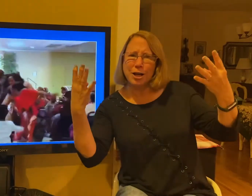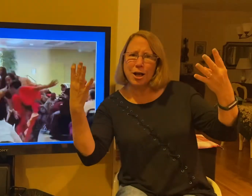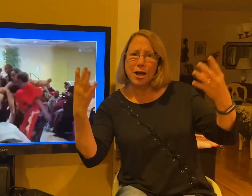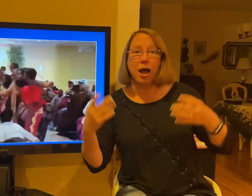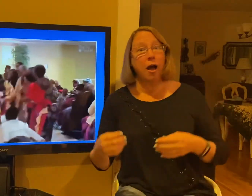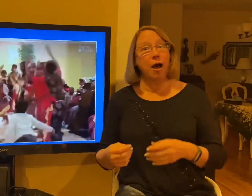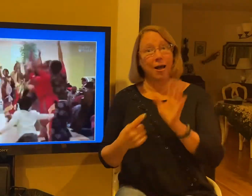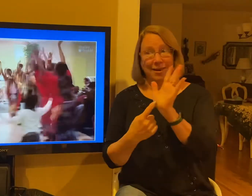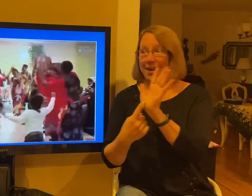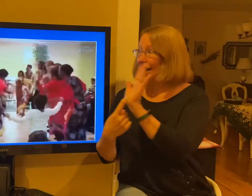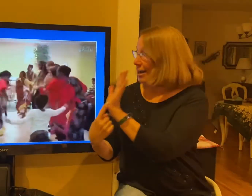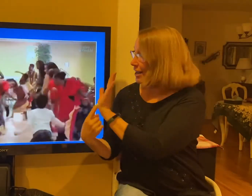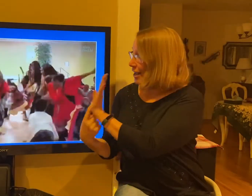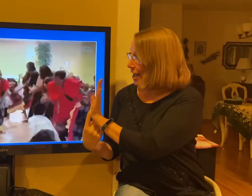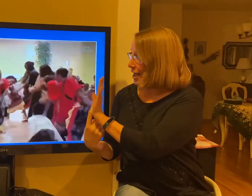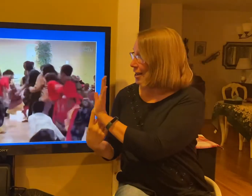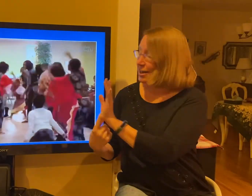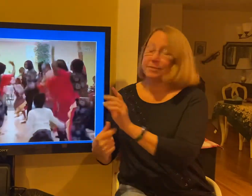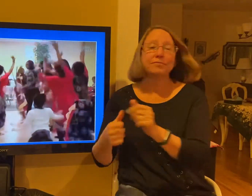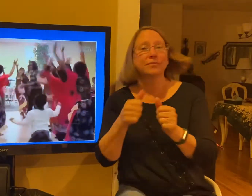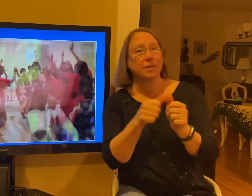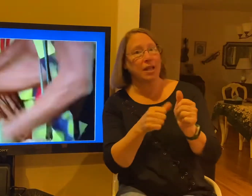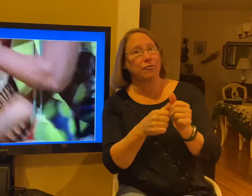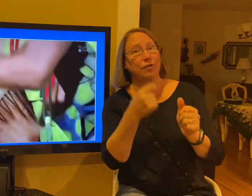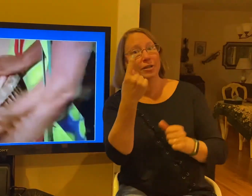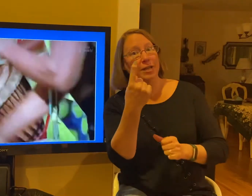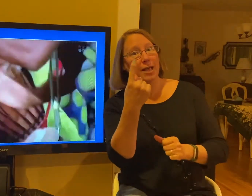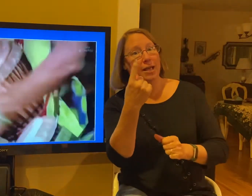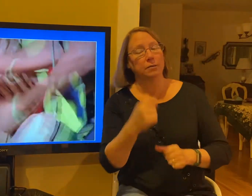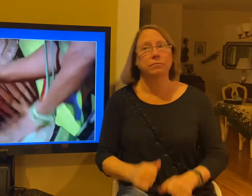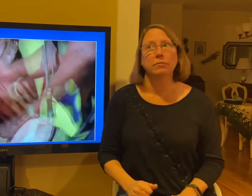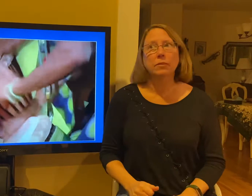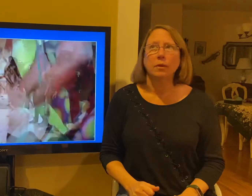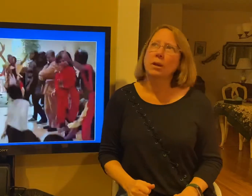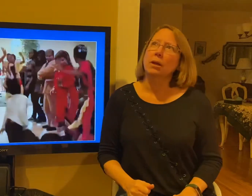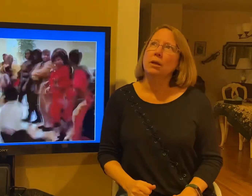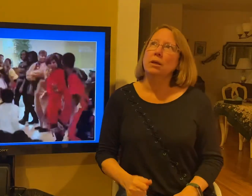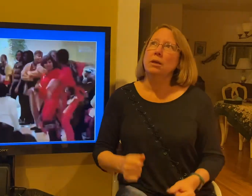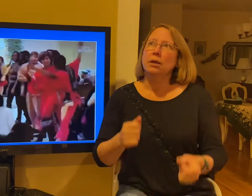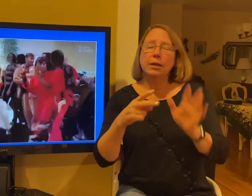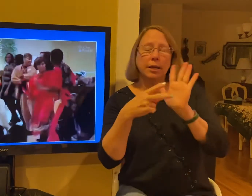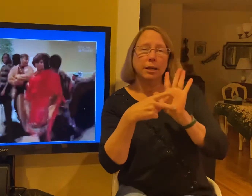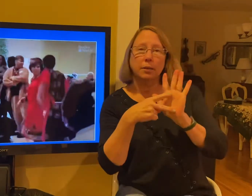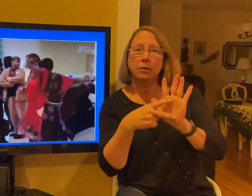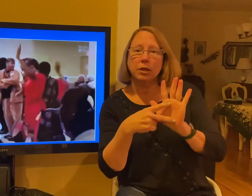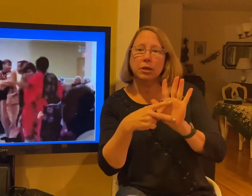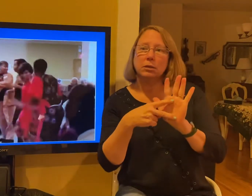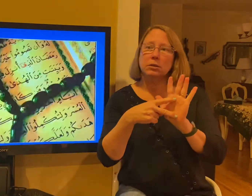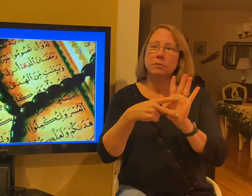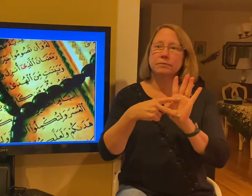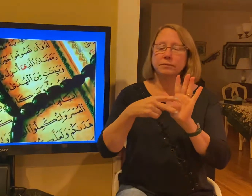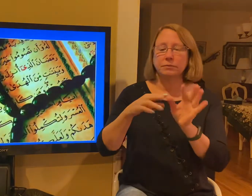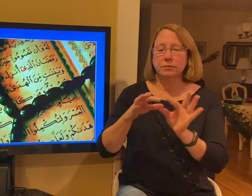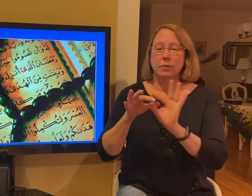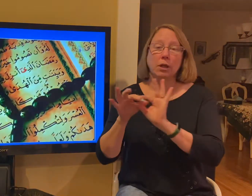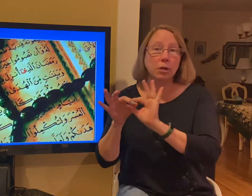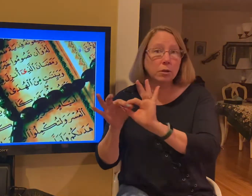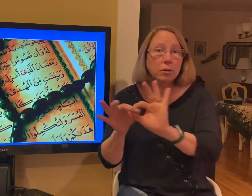each one representing an important African principle like unity, creativity, and faith. Ramadan is an